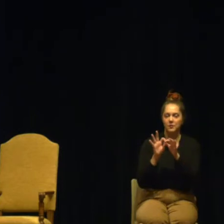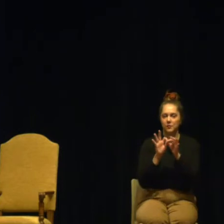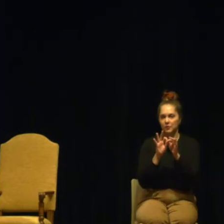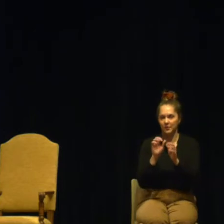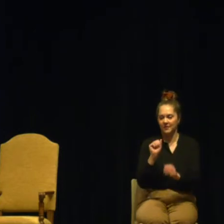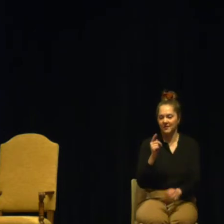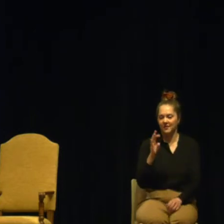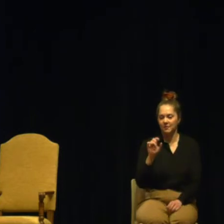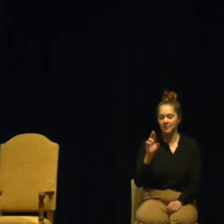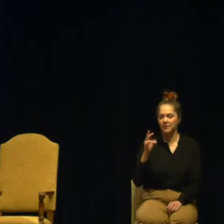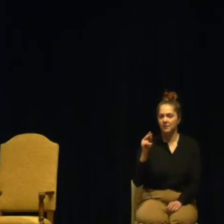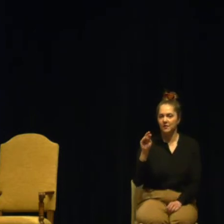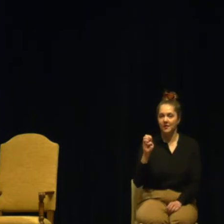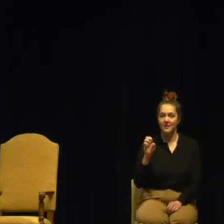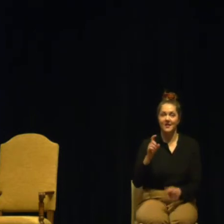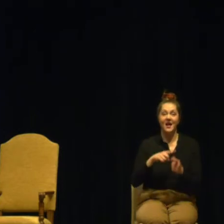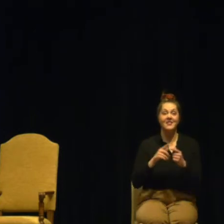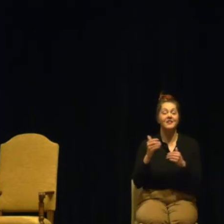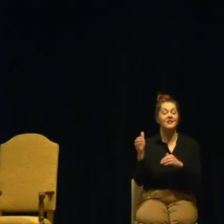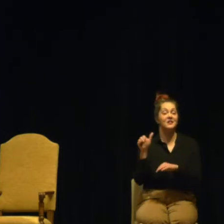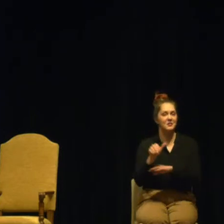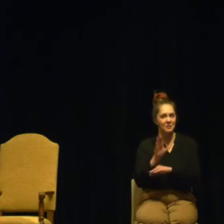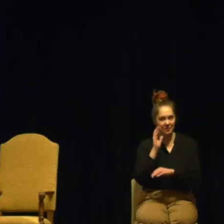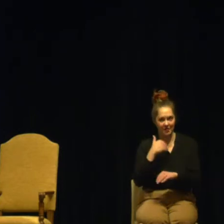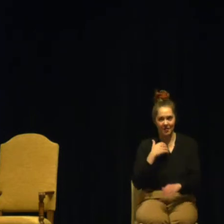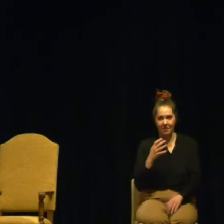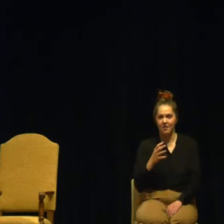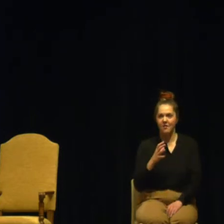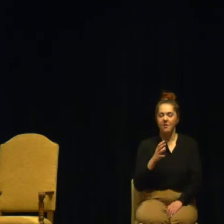Ryan. The very next night, we're having former